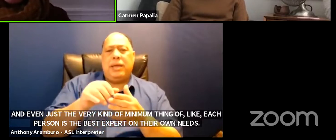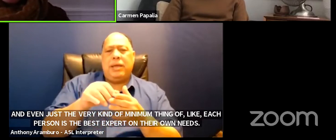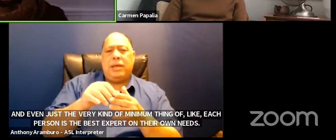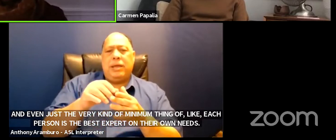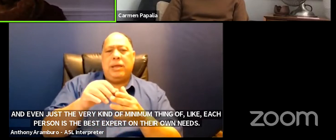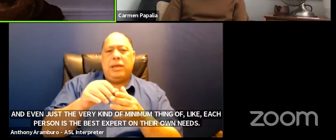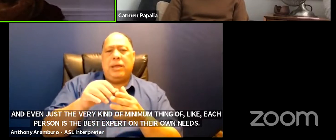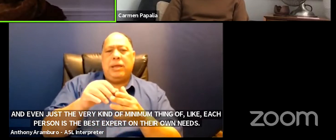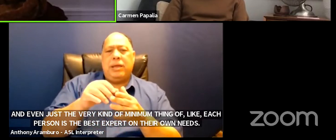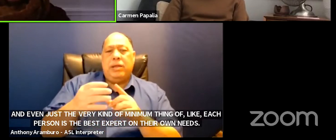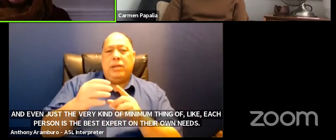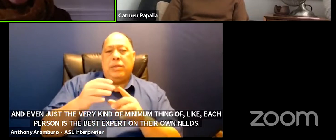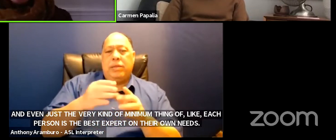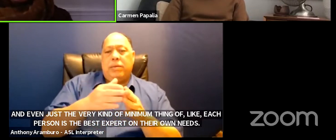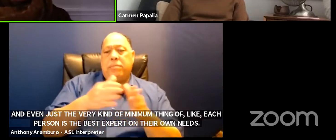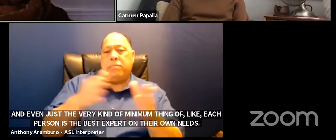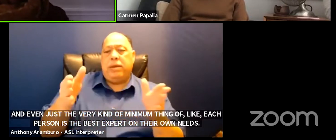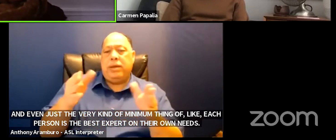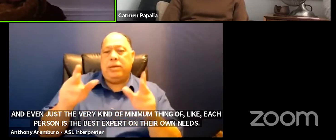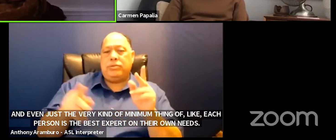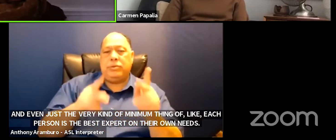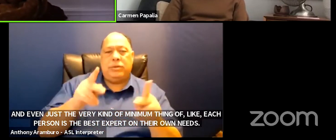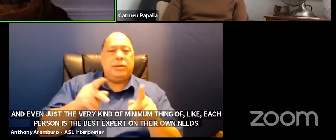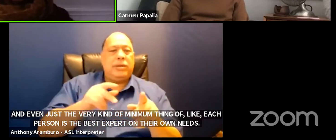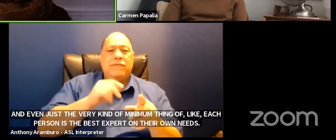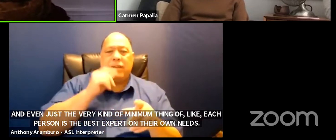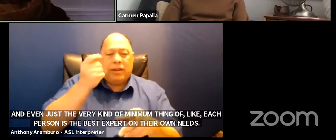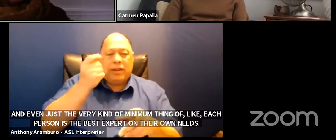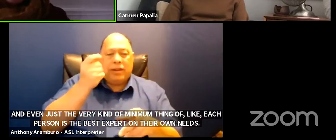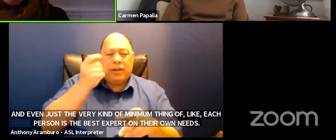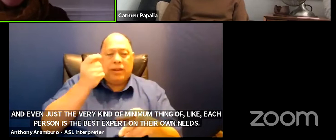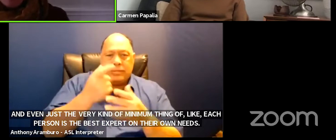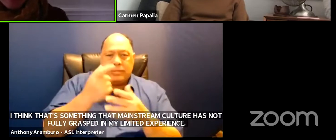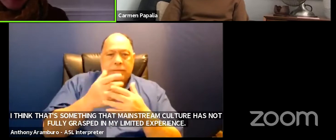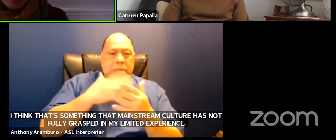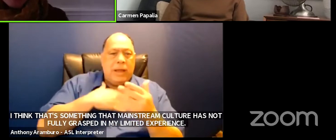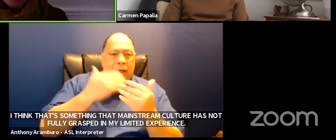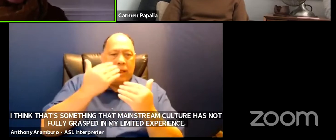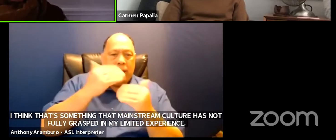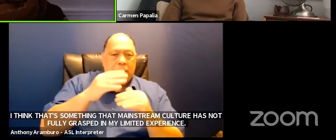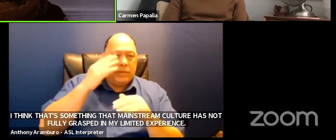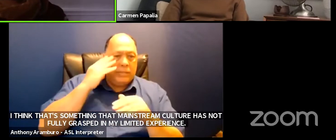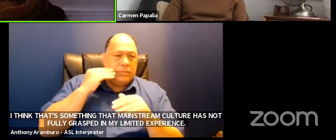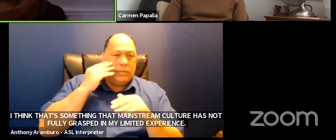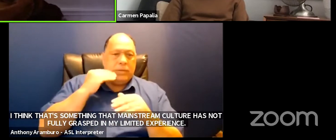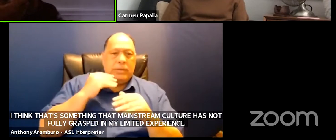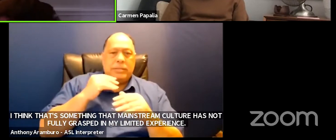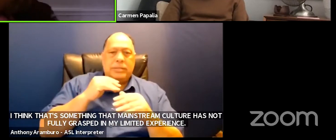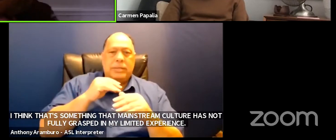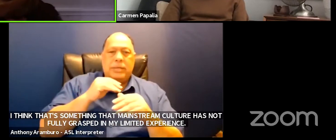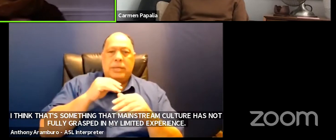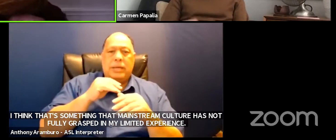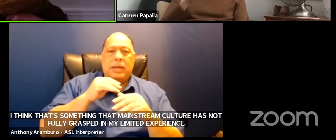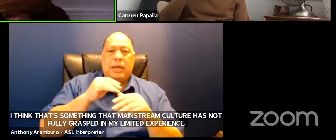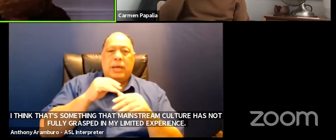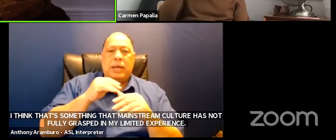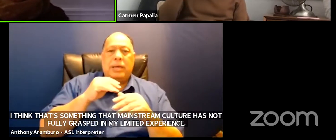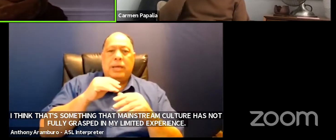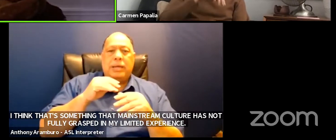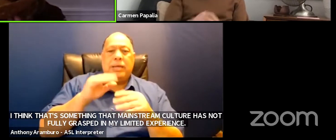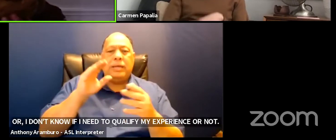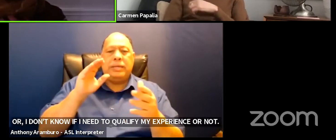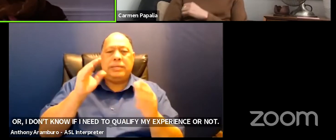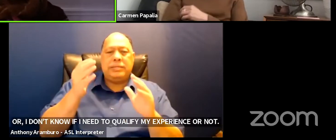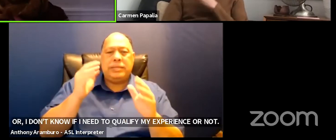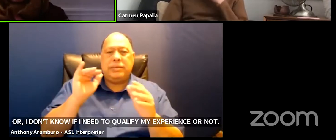fully grasped in my limited experience, or I don't know if I need to qualify my experience or not, but it seems like